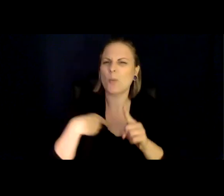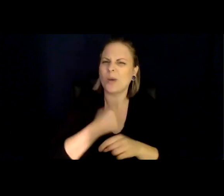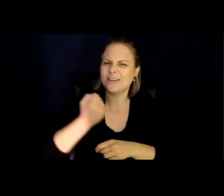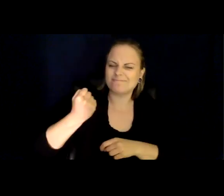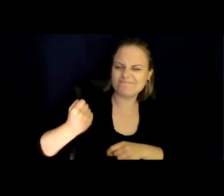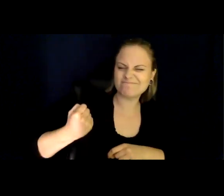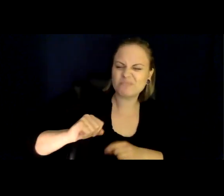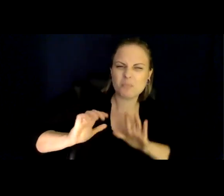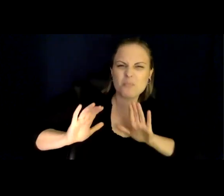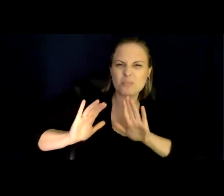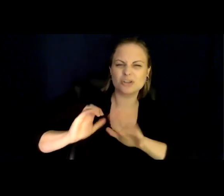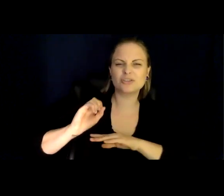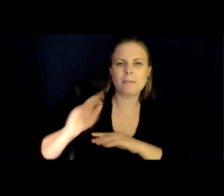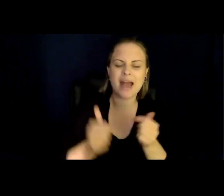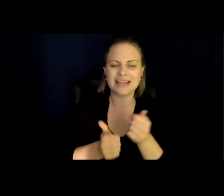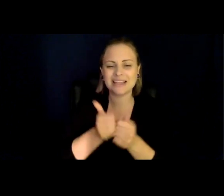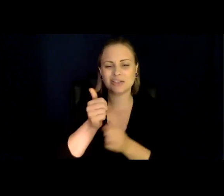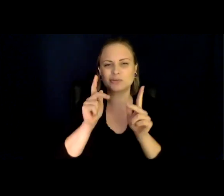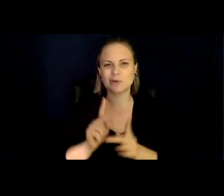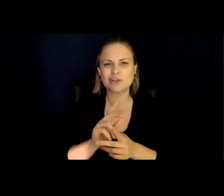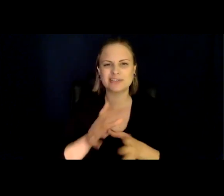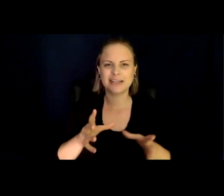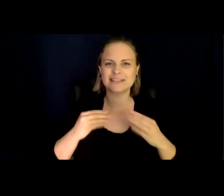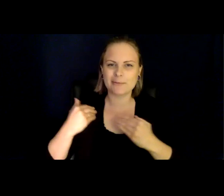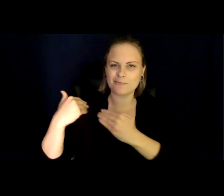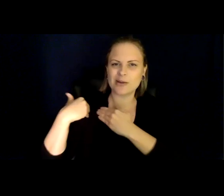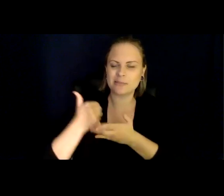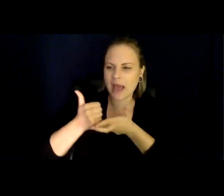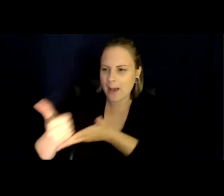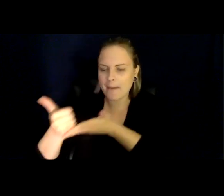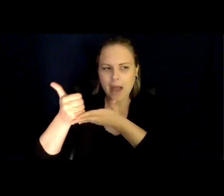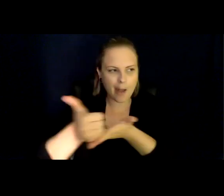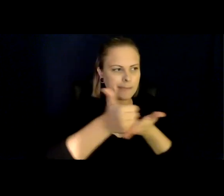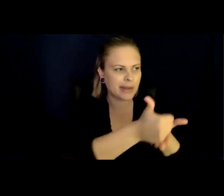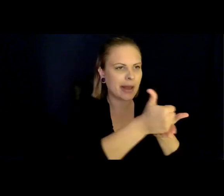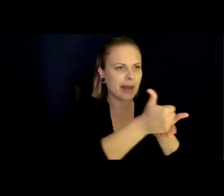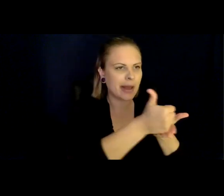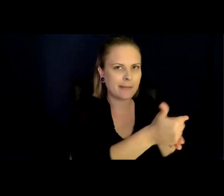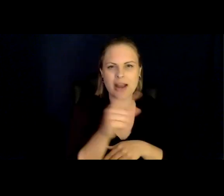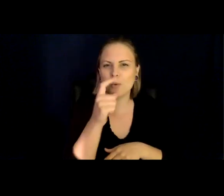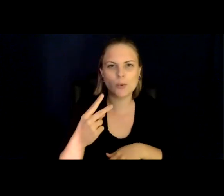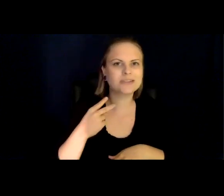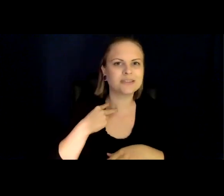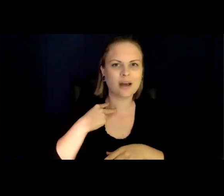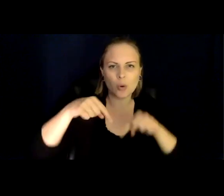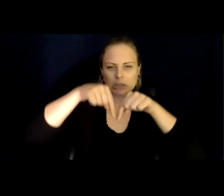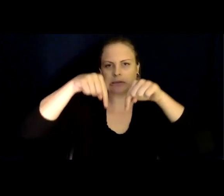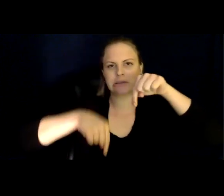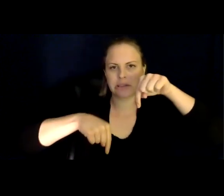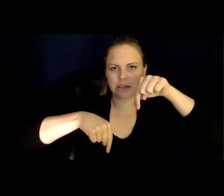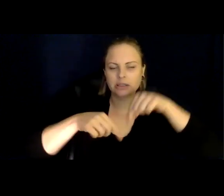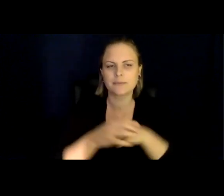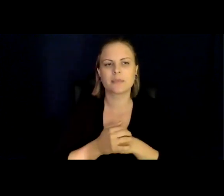as each person simply took a responsibility to help out anyone who was sinking or stuck. One woman, in